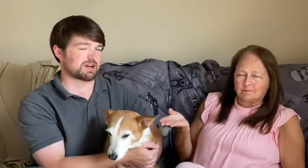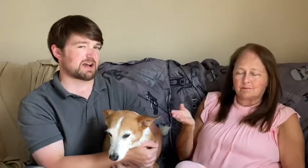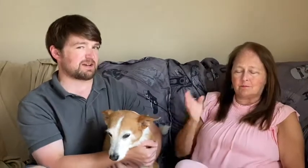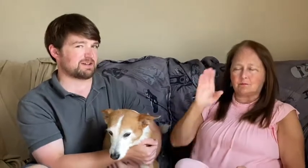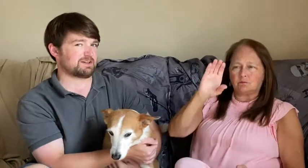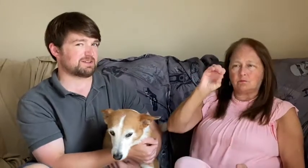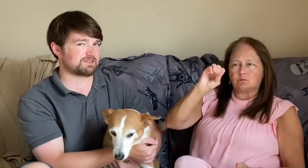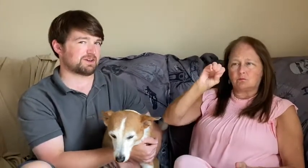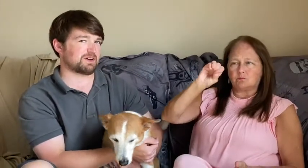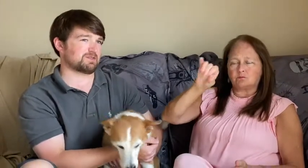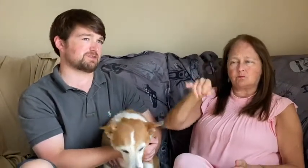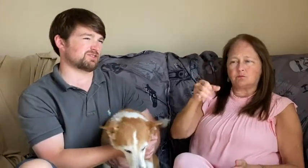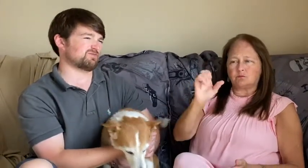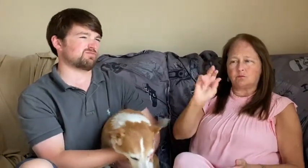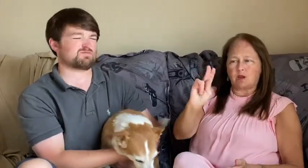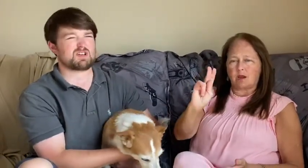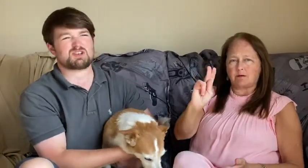Kojak. So just